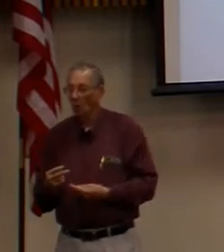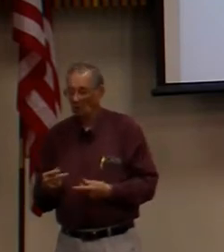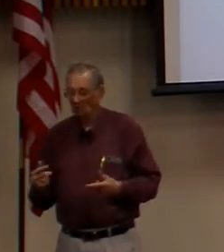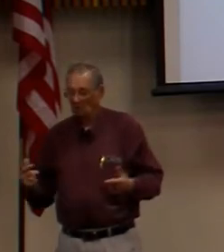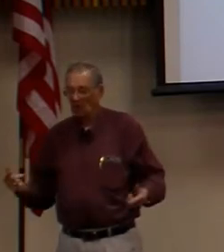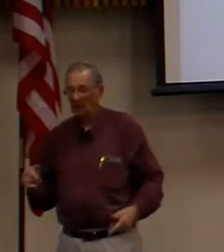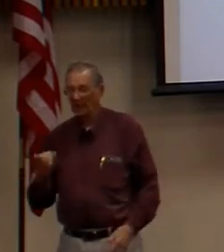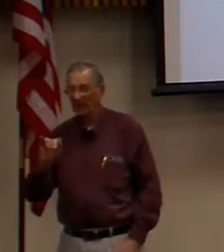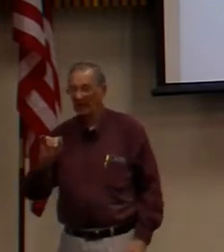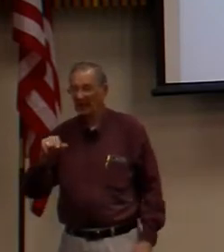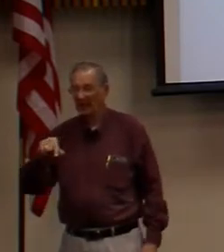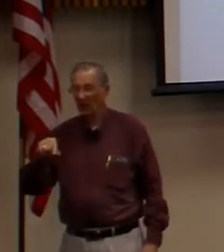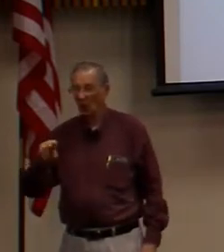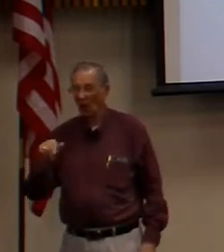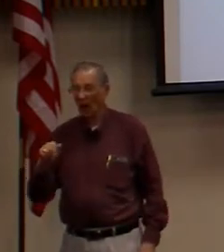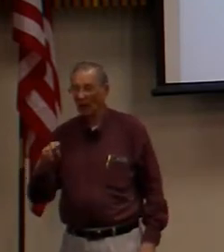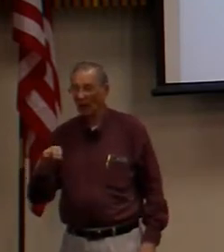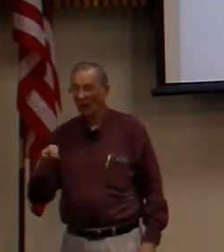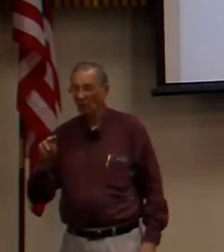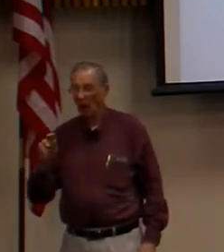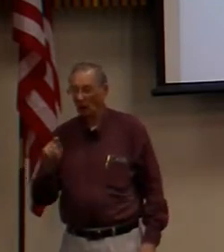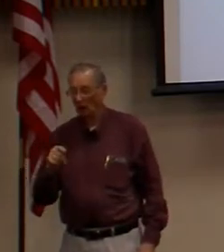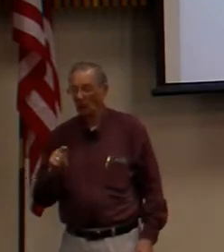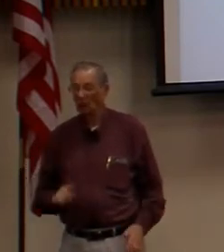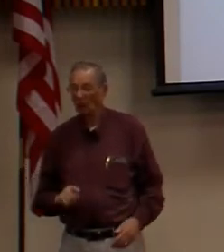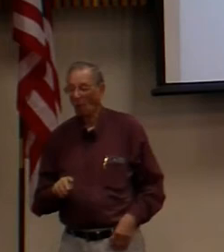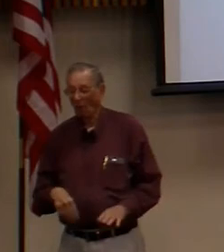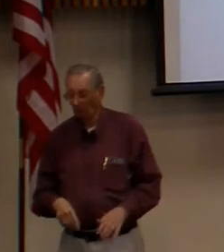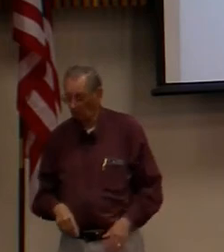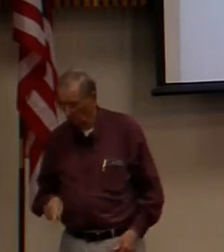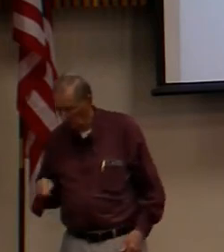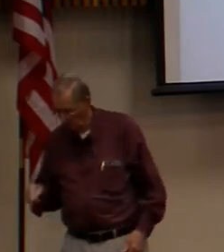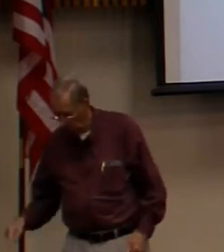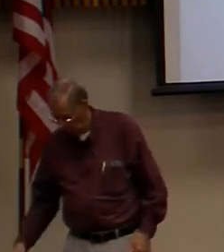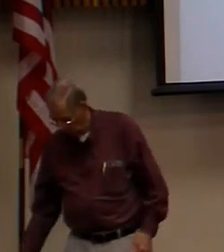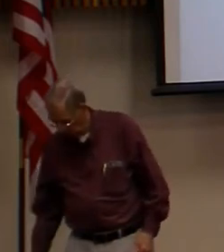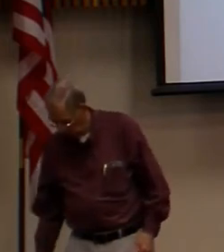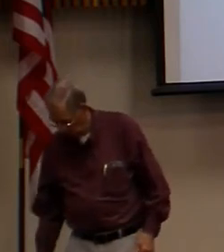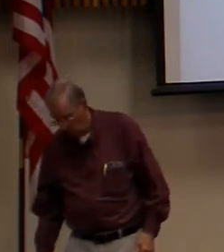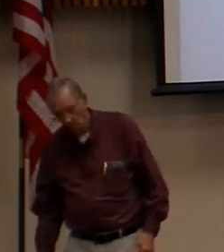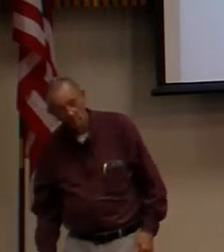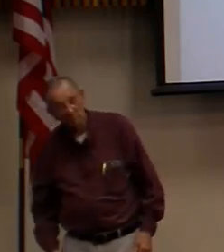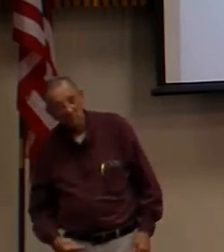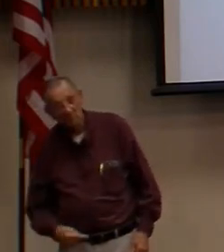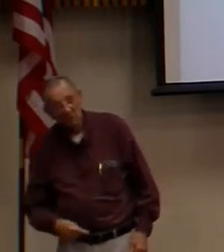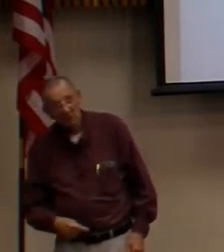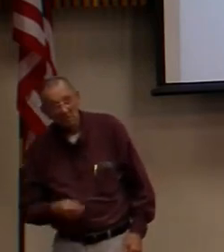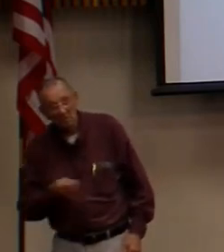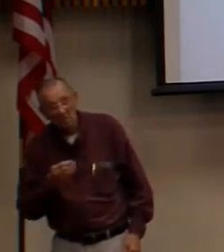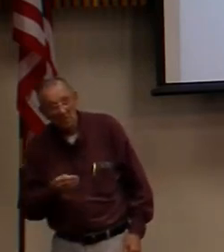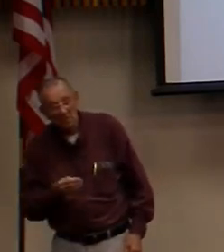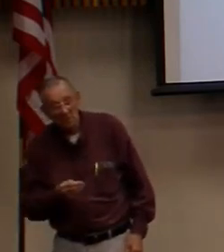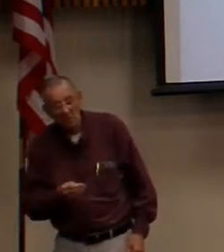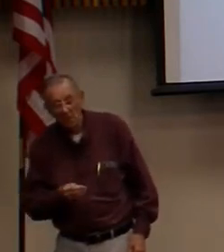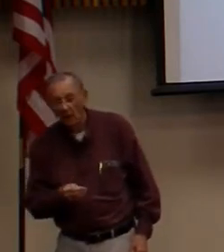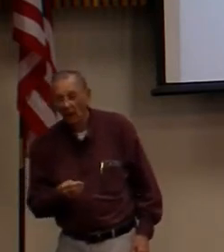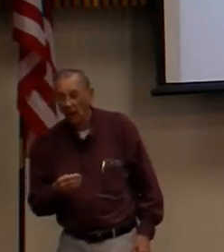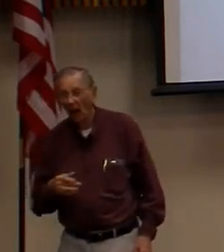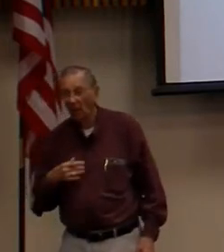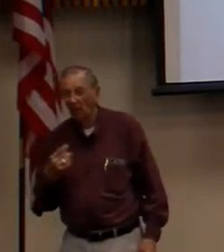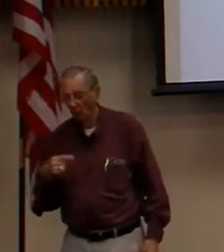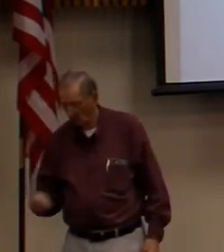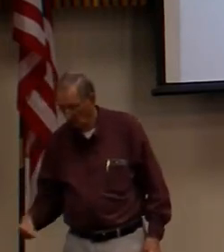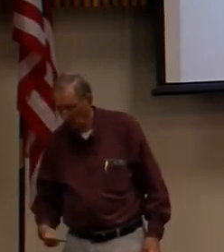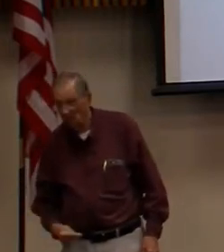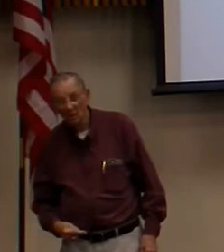huge. And when you show up and you're walking around, they just kind of come up to you like, are you going to feed us? Or at least that's what I thought,